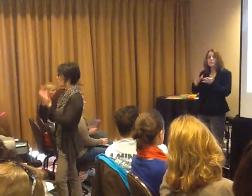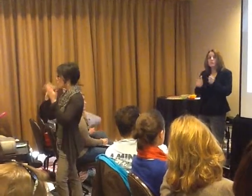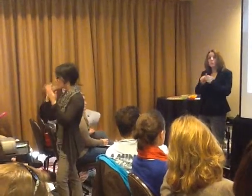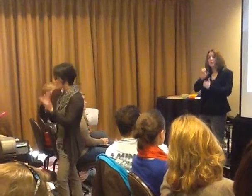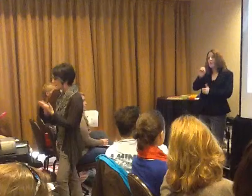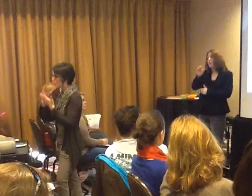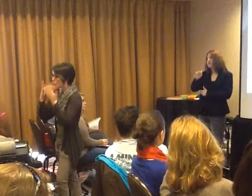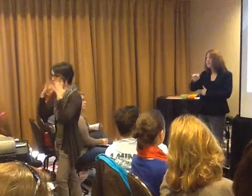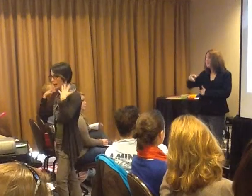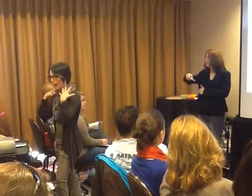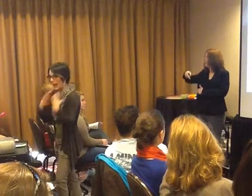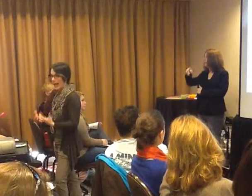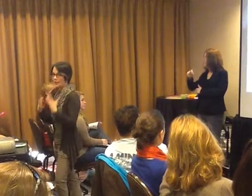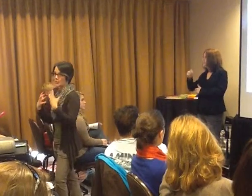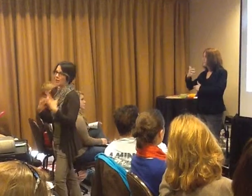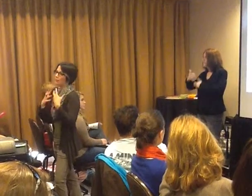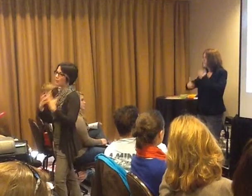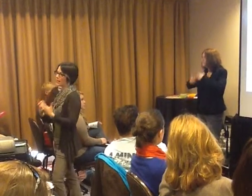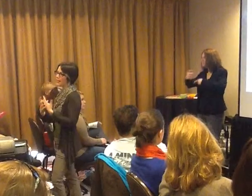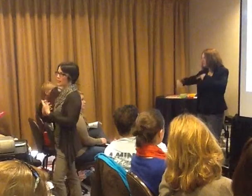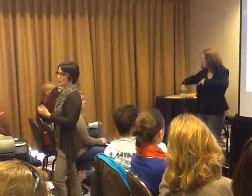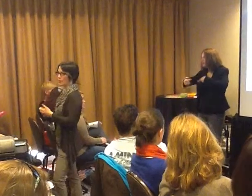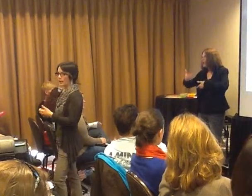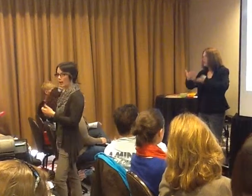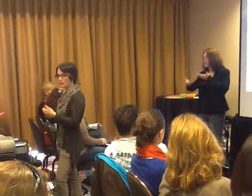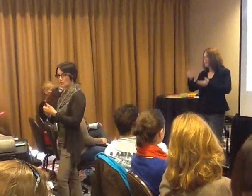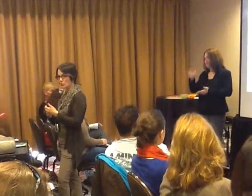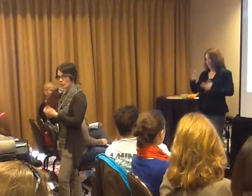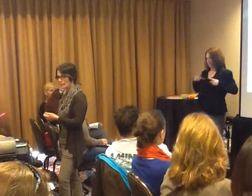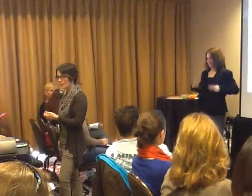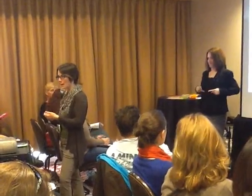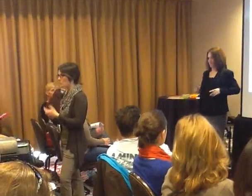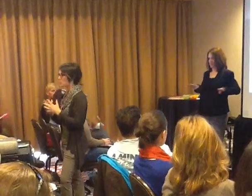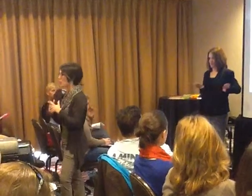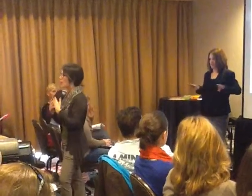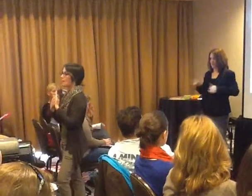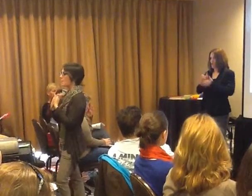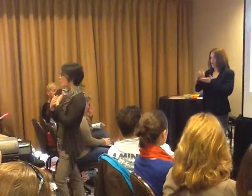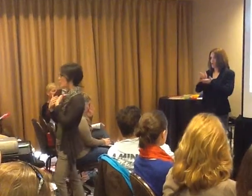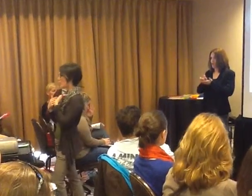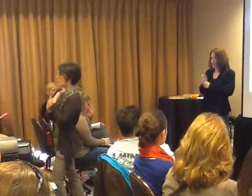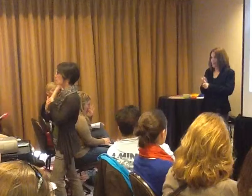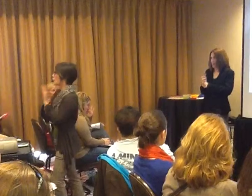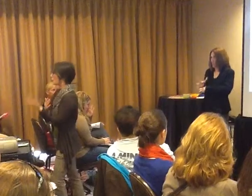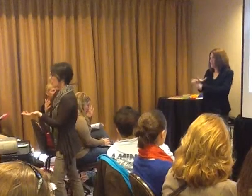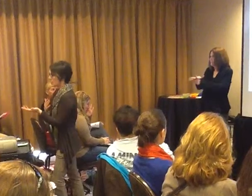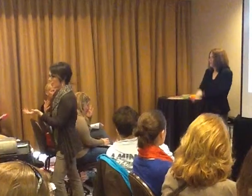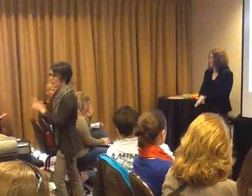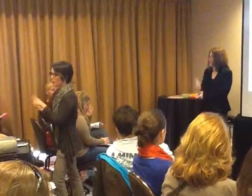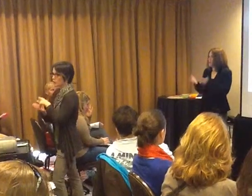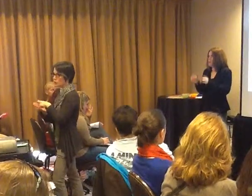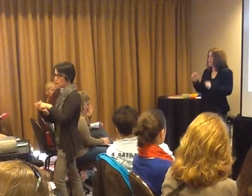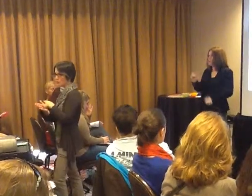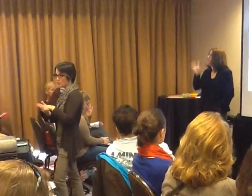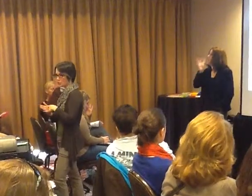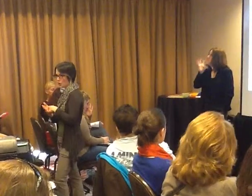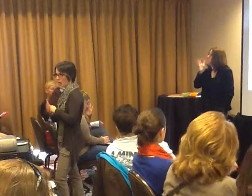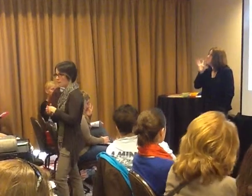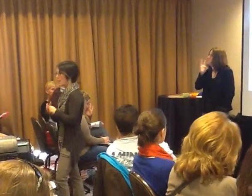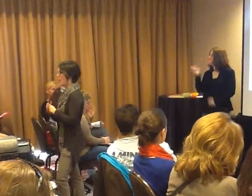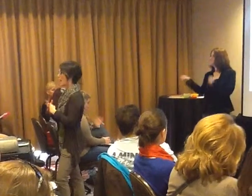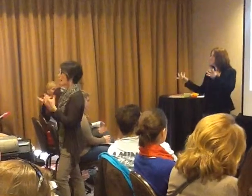issues. Maybe the physical act of writing is putting an undue stress on them. So maybe they could verbally tell you and you could be